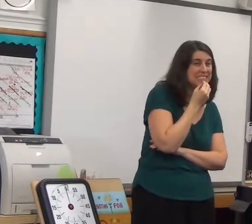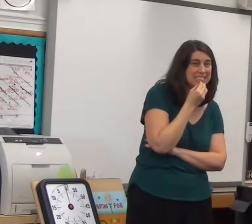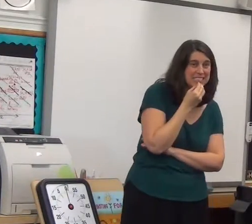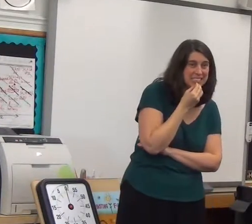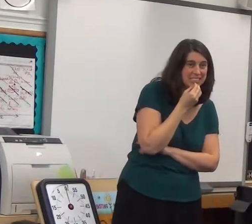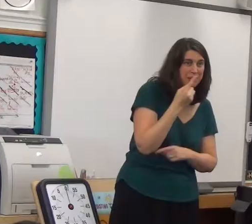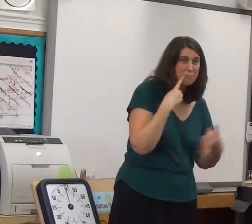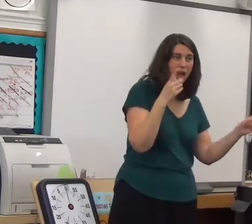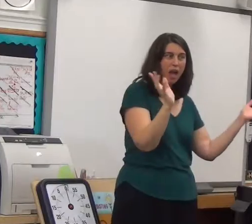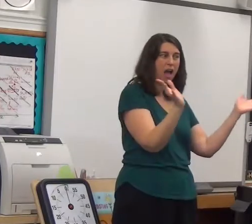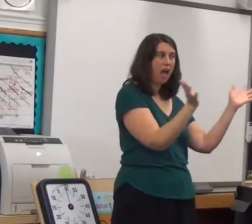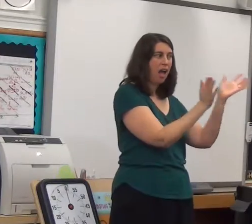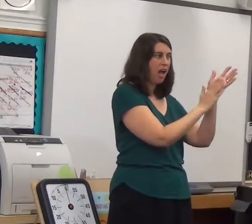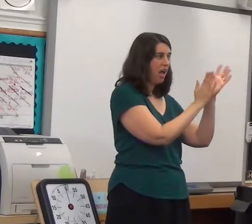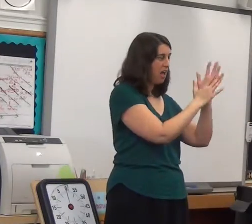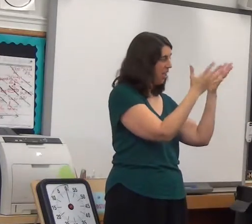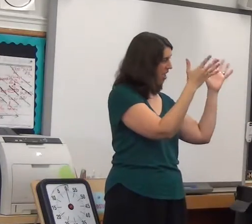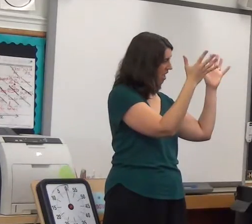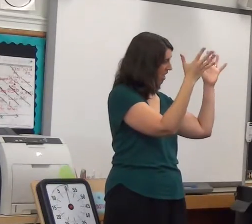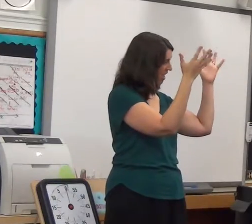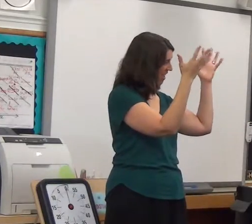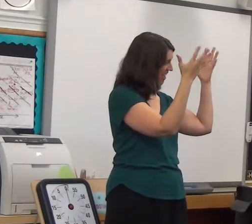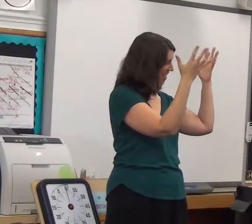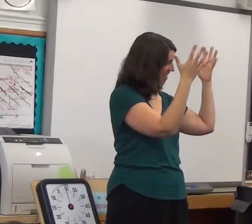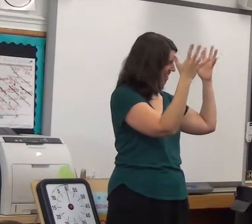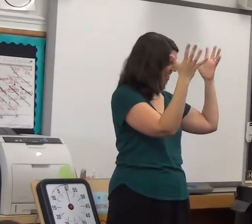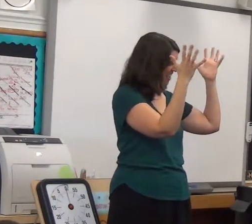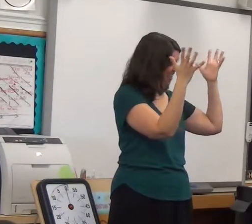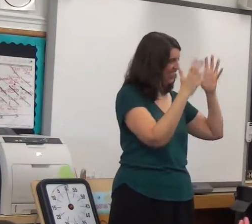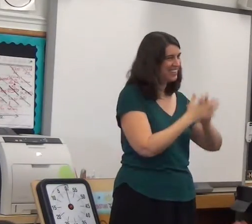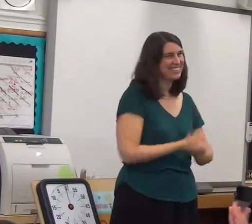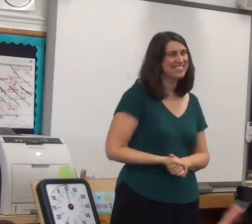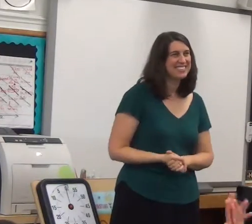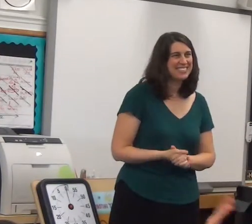Let's give Christopher a nice big hand.